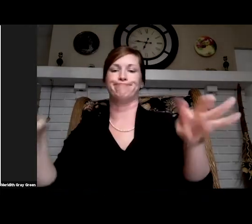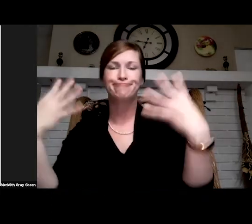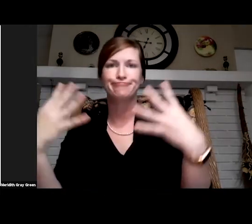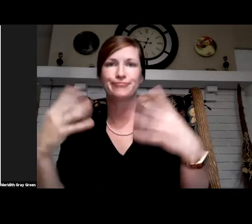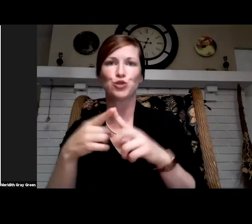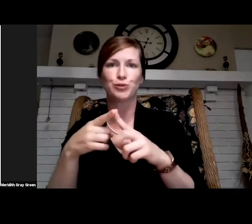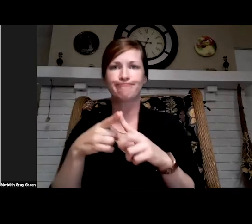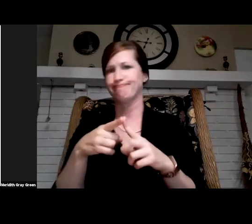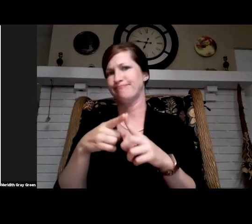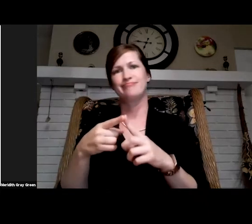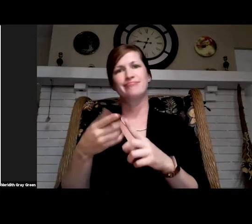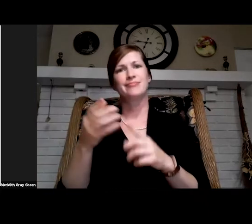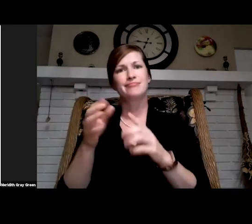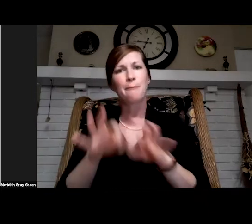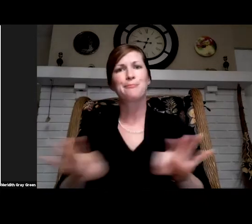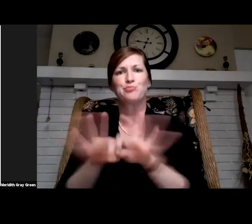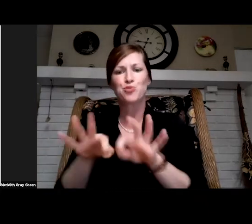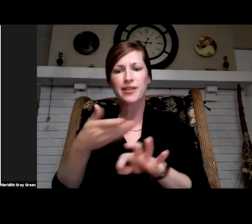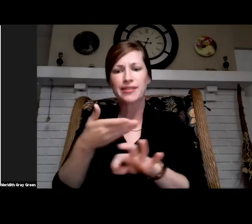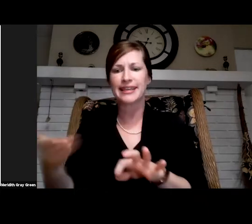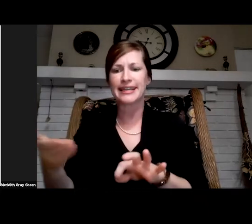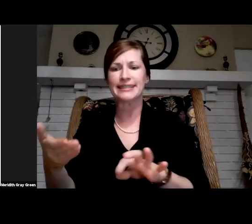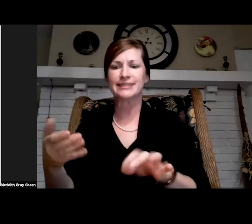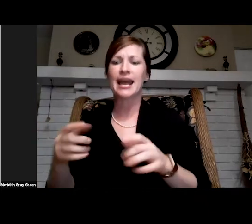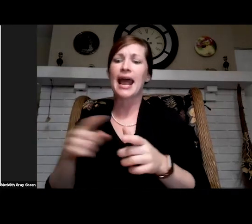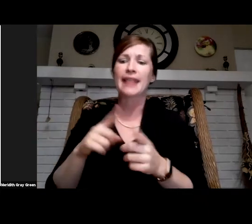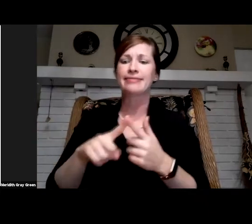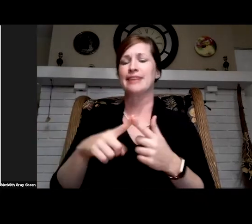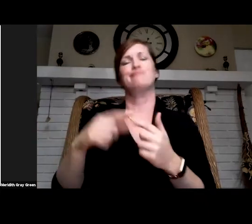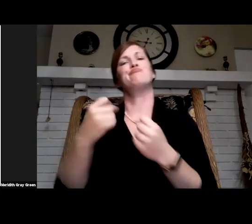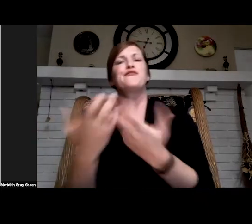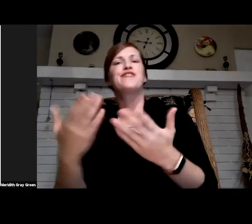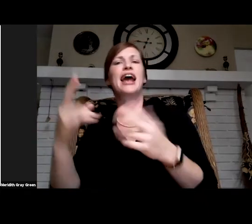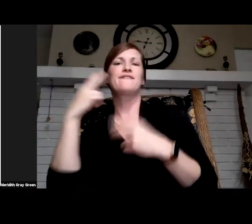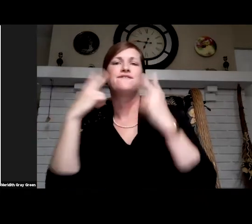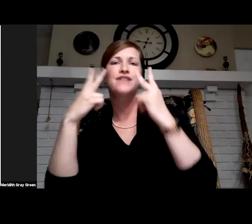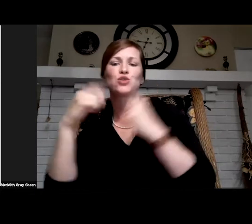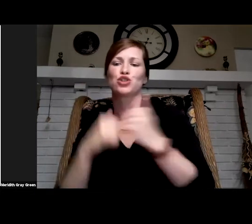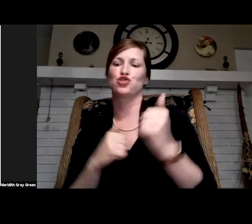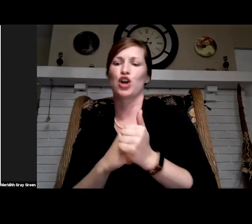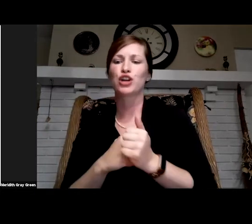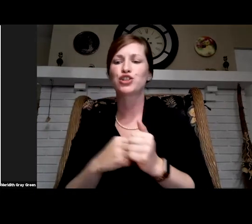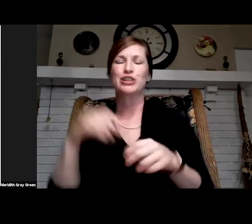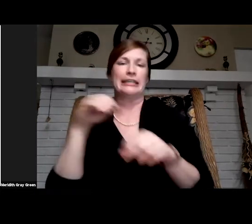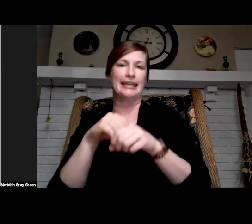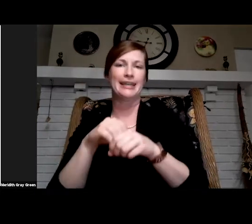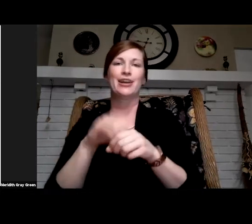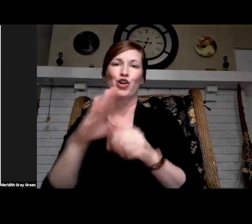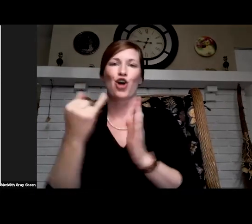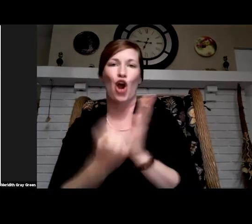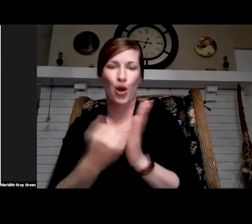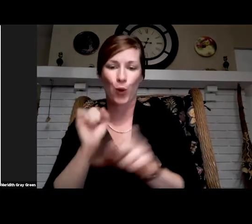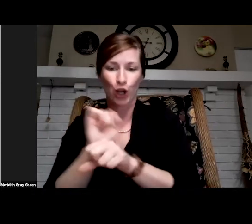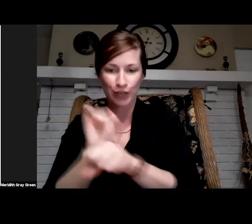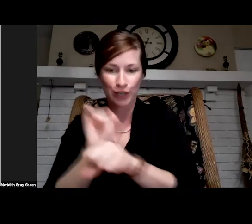her actually using her voice to call attention to important matters. But it provides a